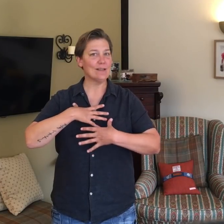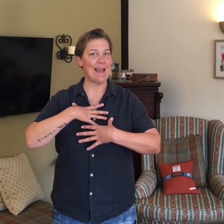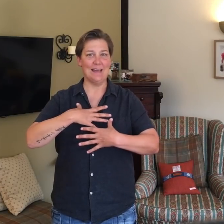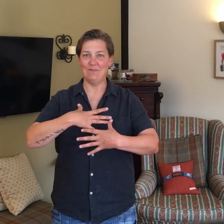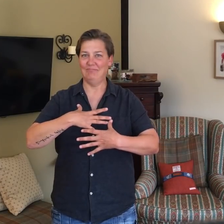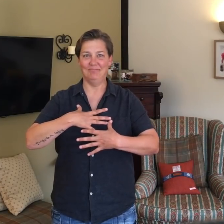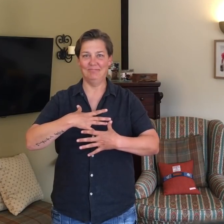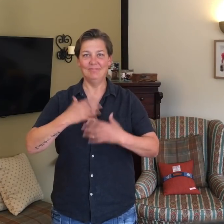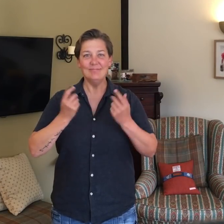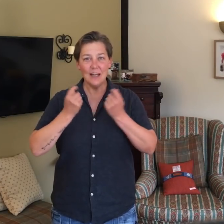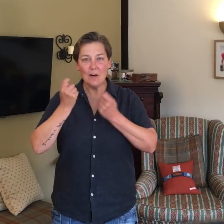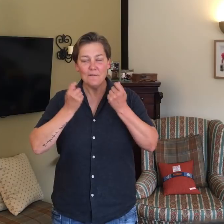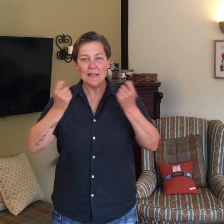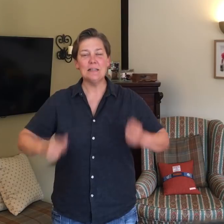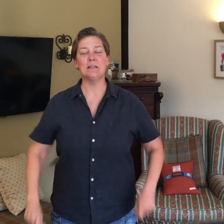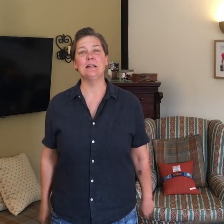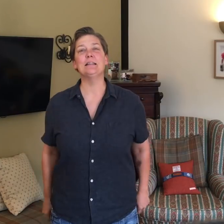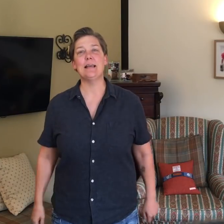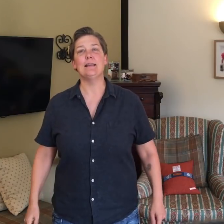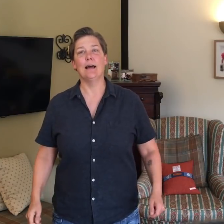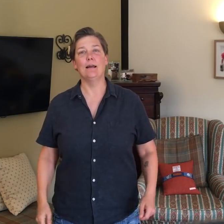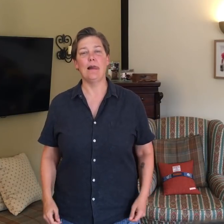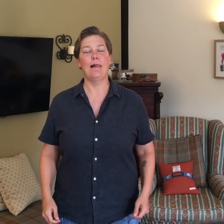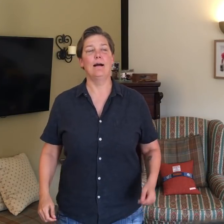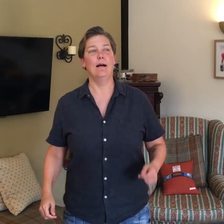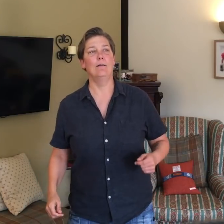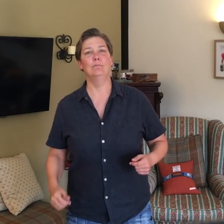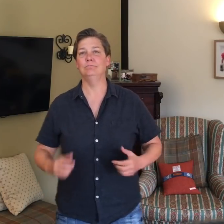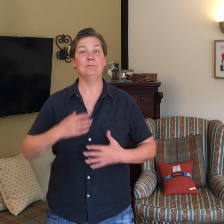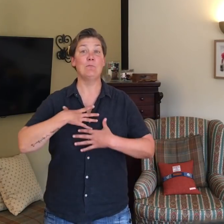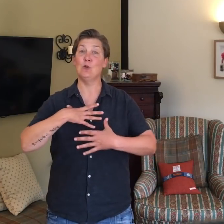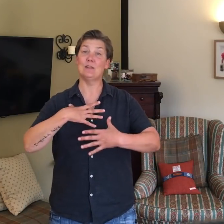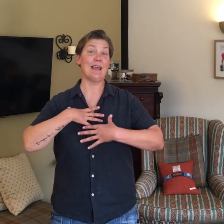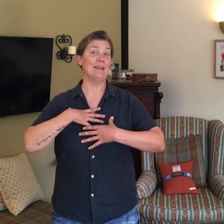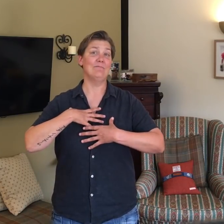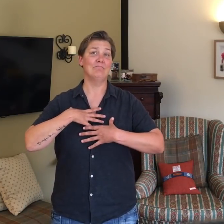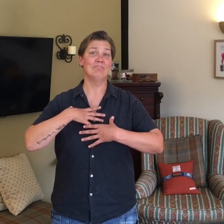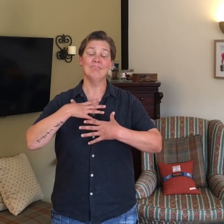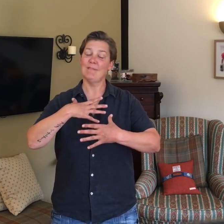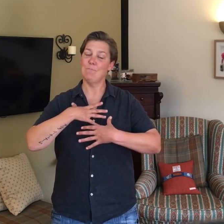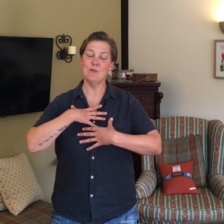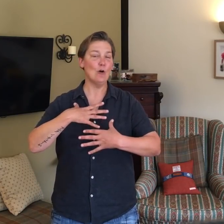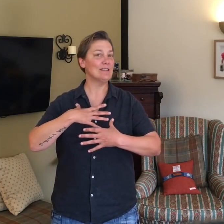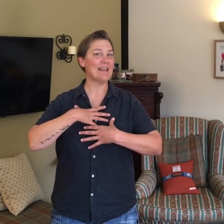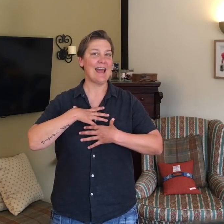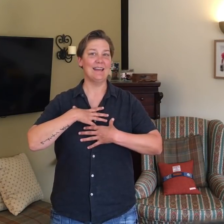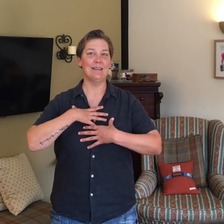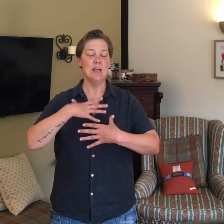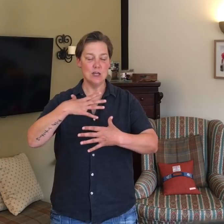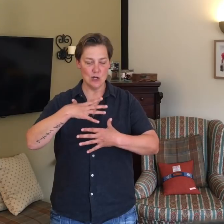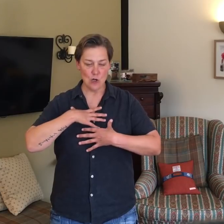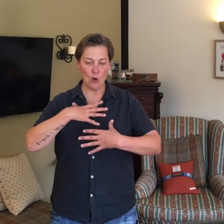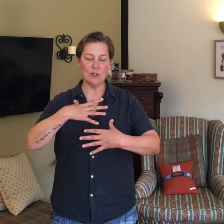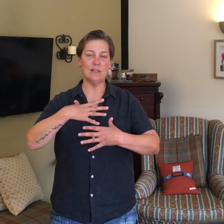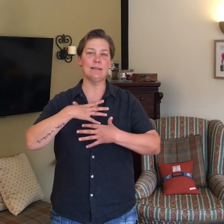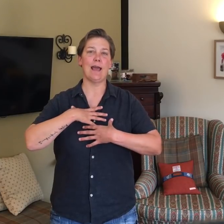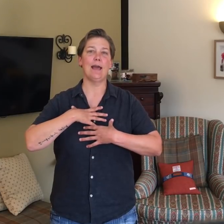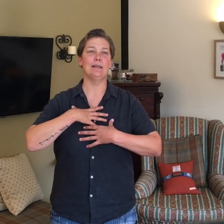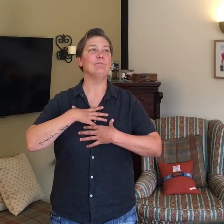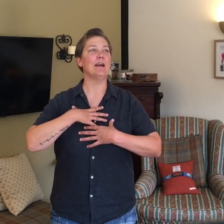scared. And our faces are going to say that. I'm not scared. I'm not scared. Not scared. In fact, do it